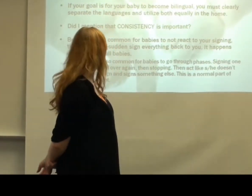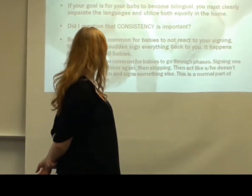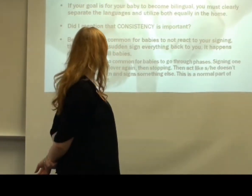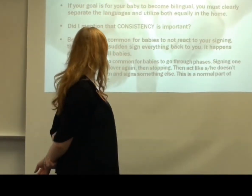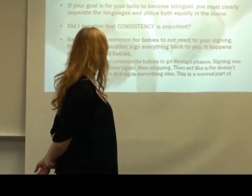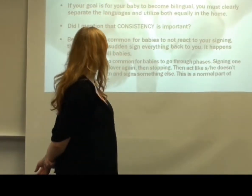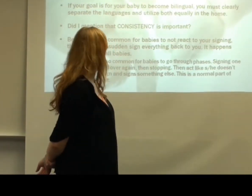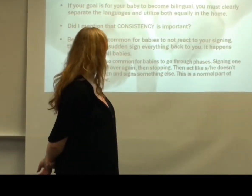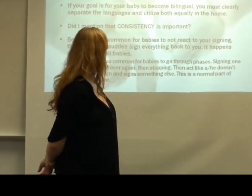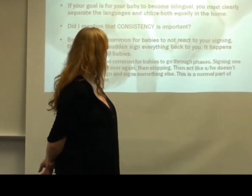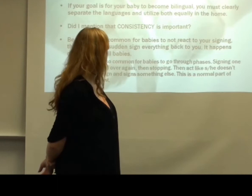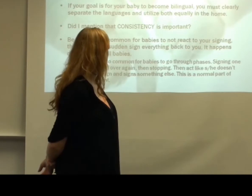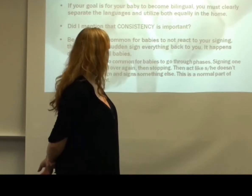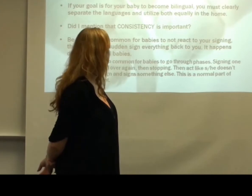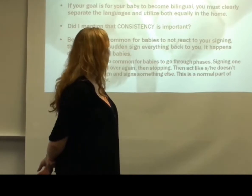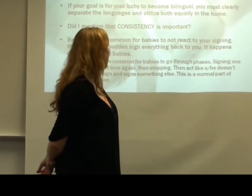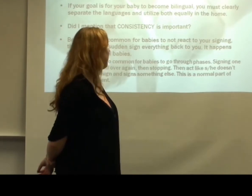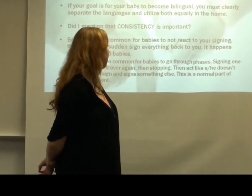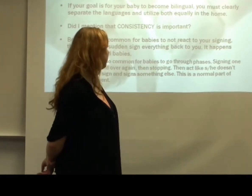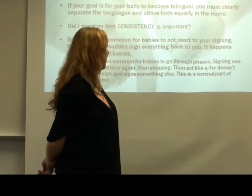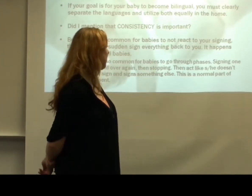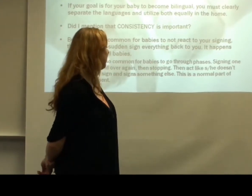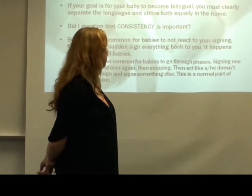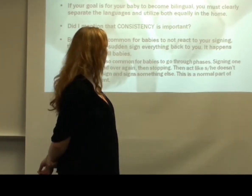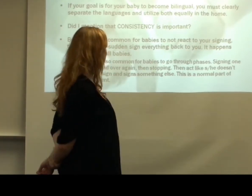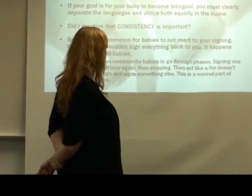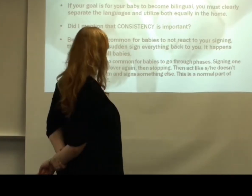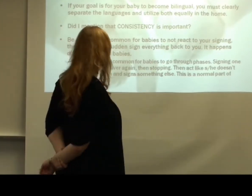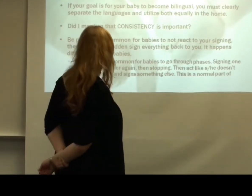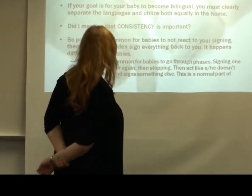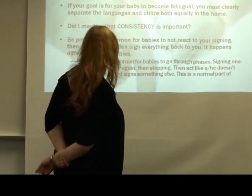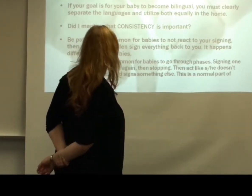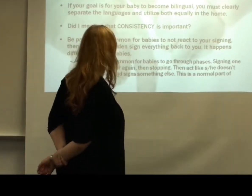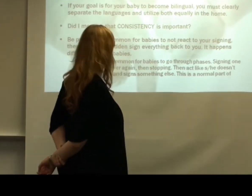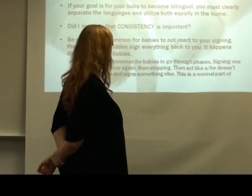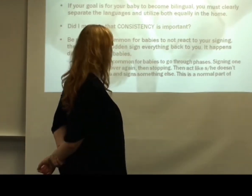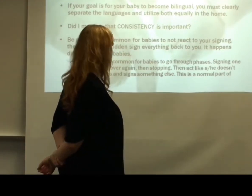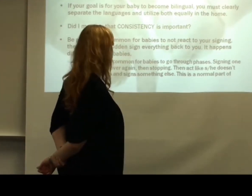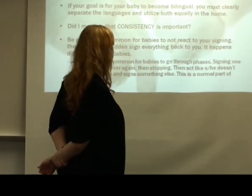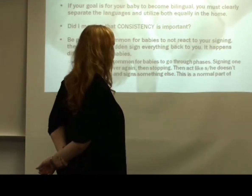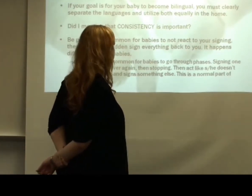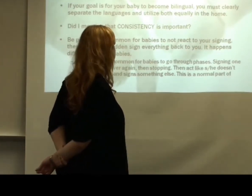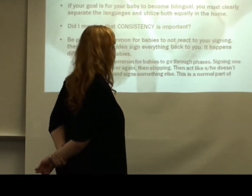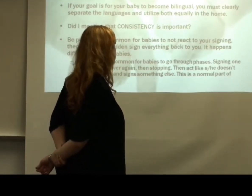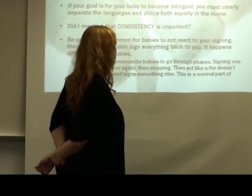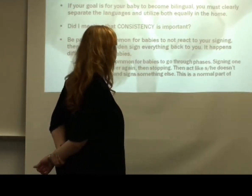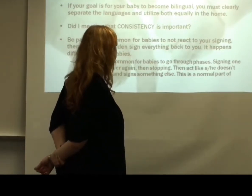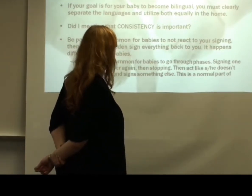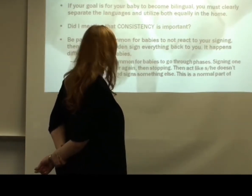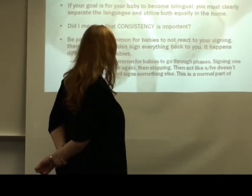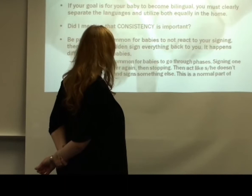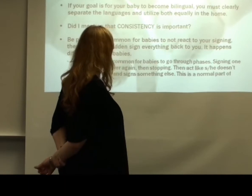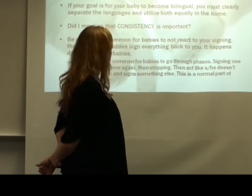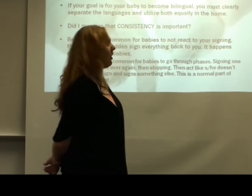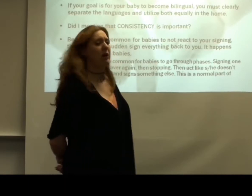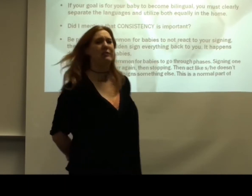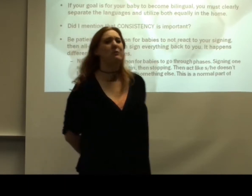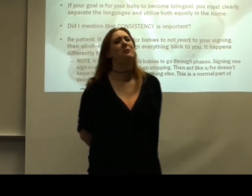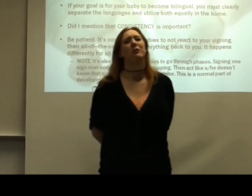one sign over and over again, and then stopping, then acting like he or she doesn't know the sign, and then sign something else. Also